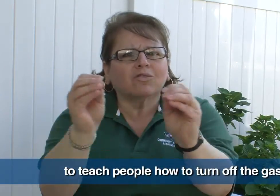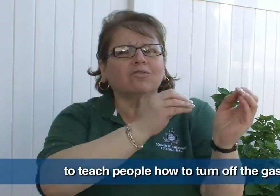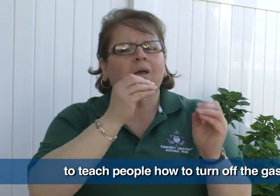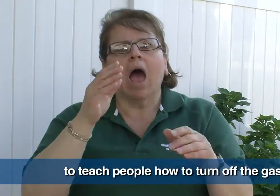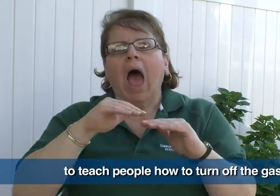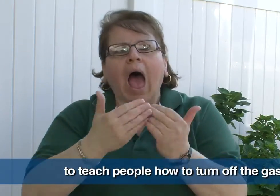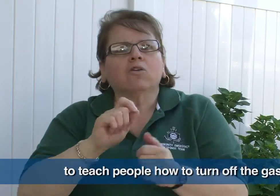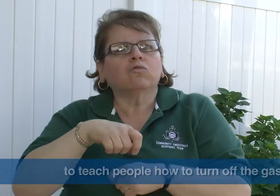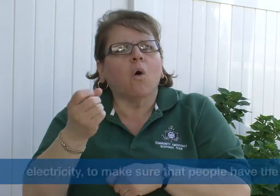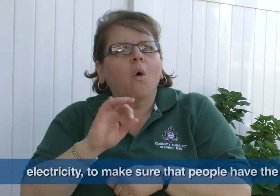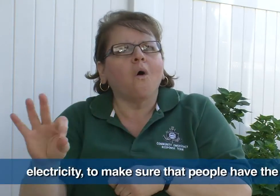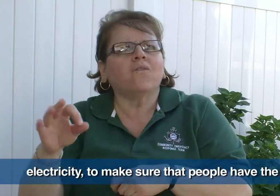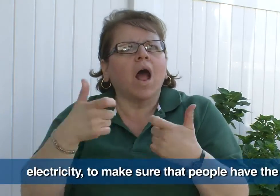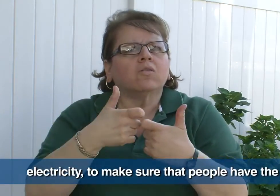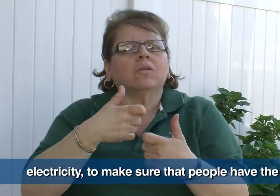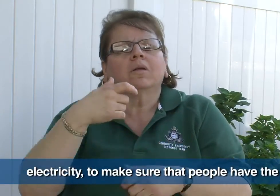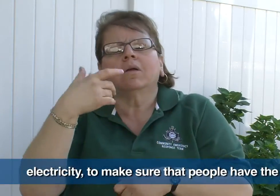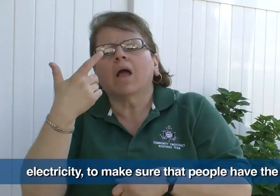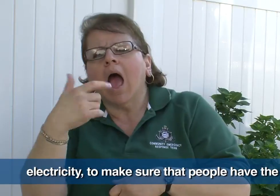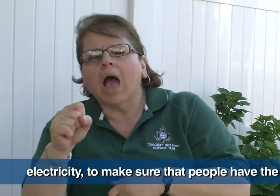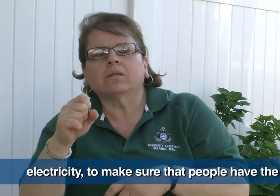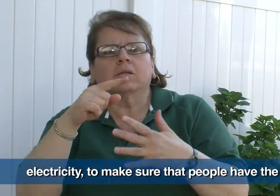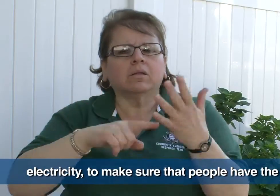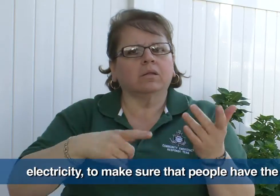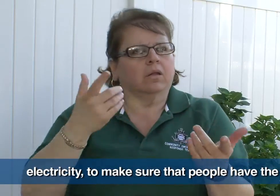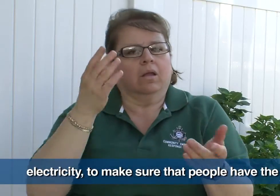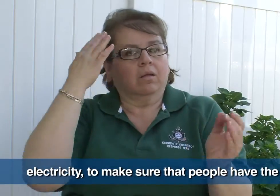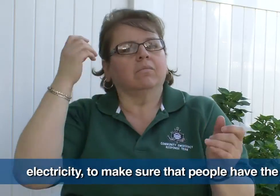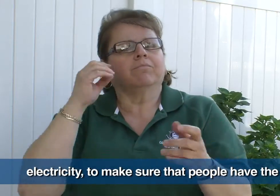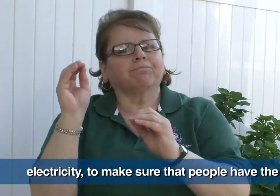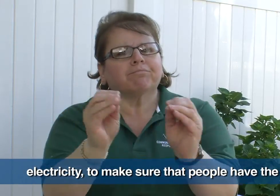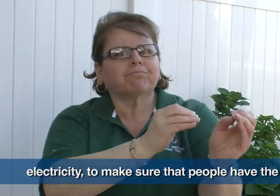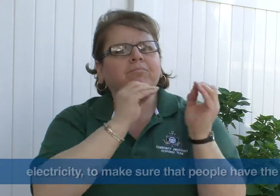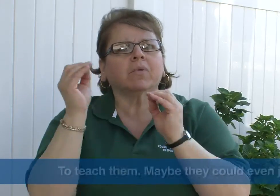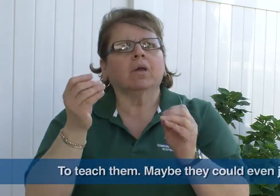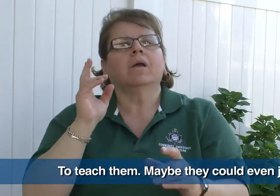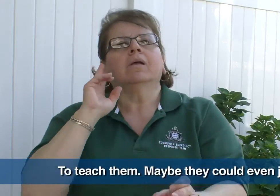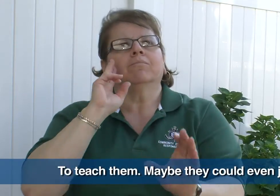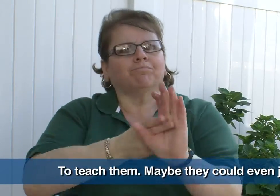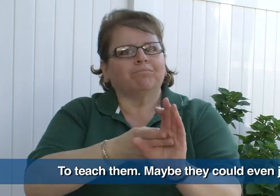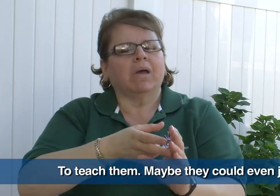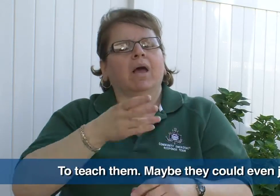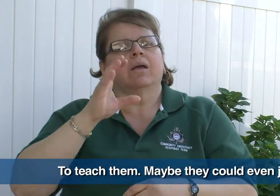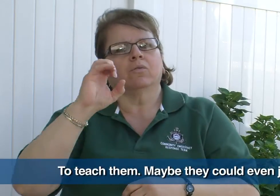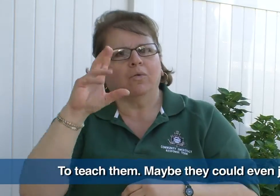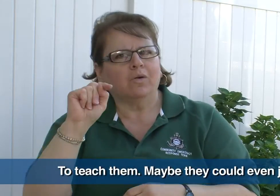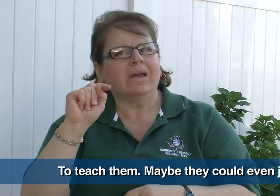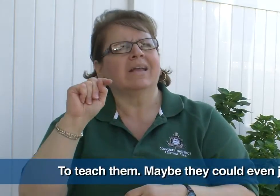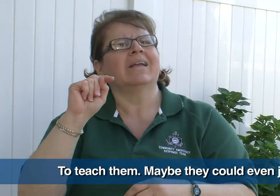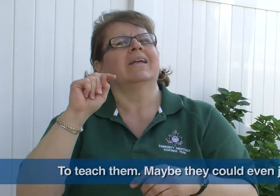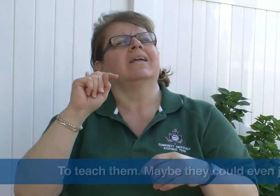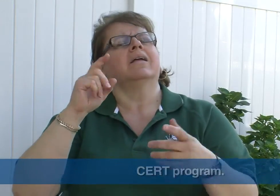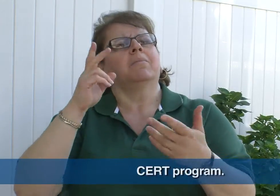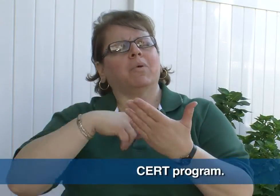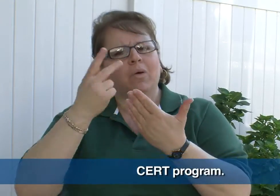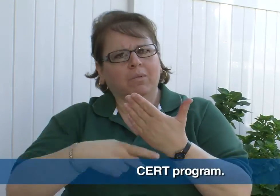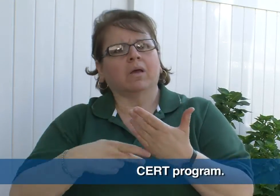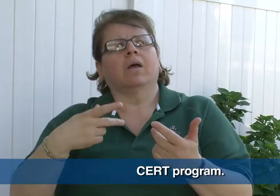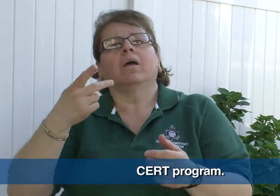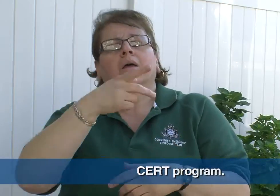turn off the gas or electricity, to make sure that people have the education to teach them. Maybe they could even join a CERT program.